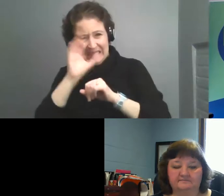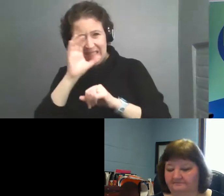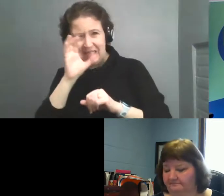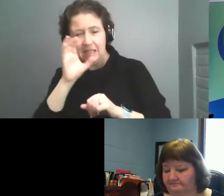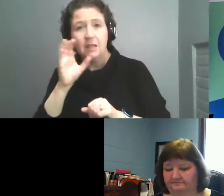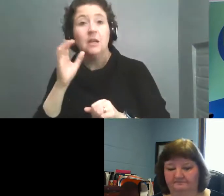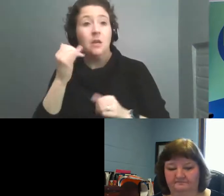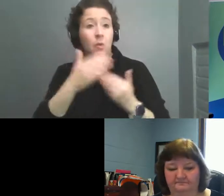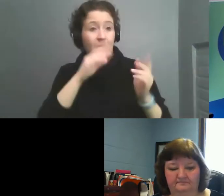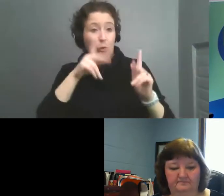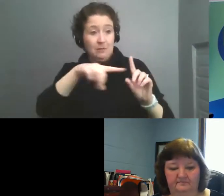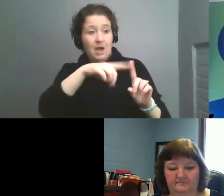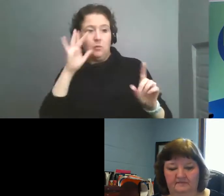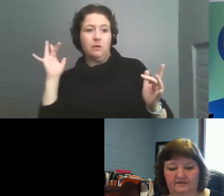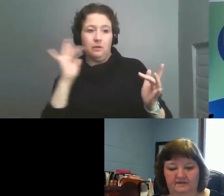case.